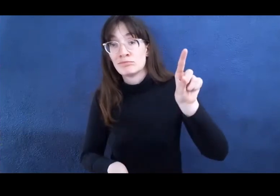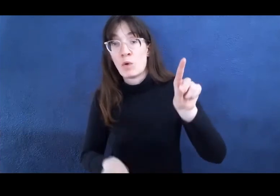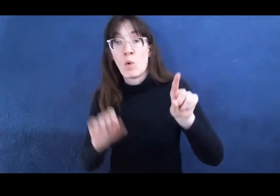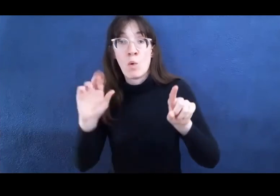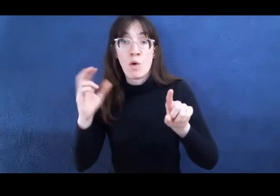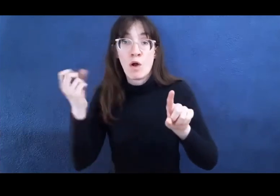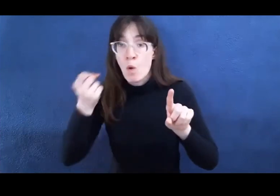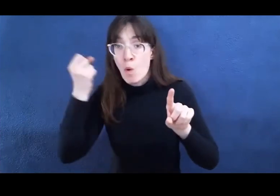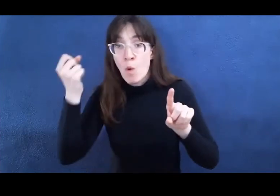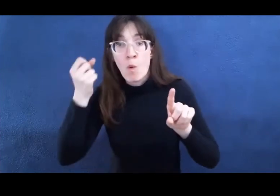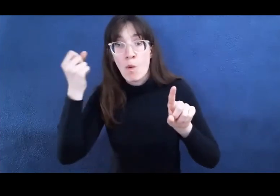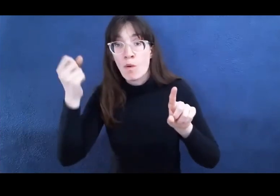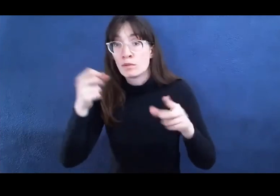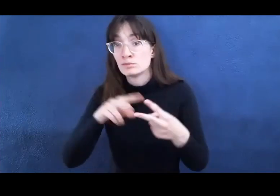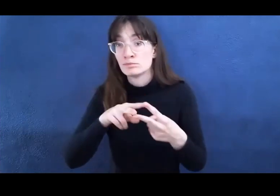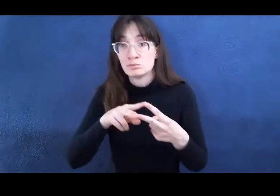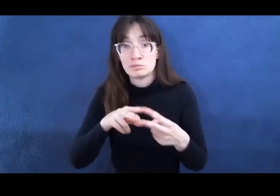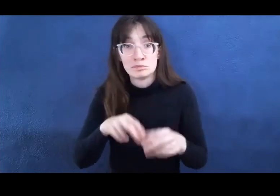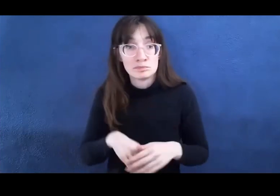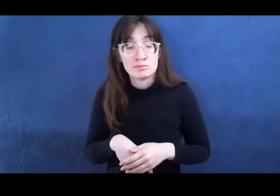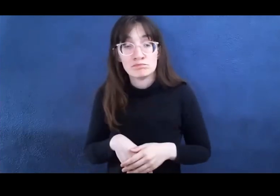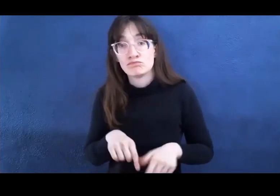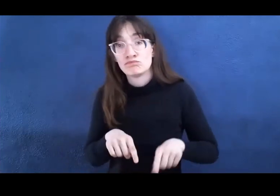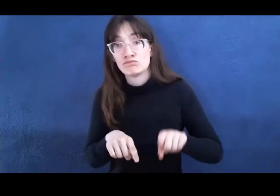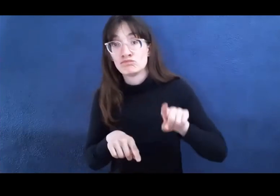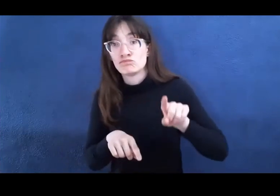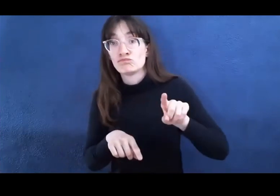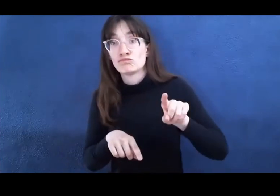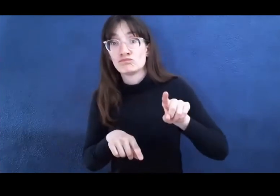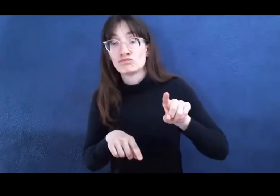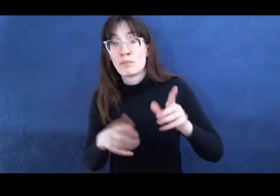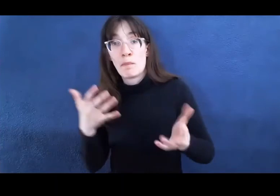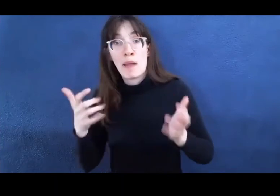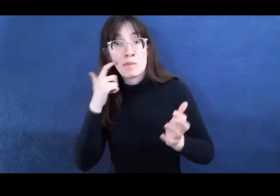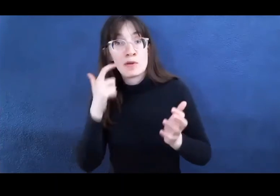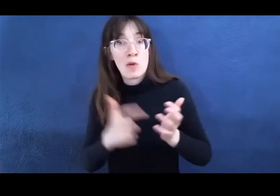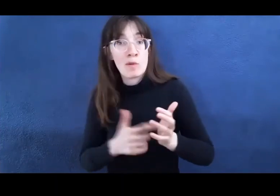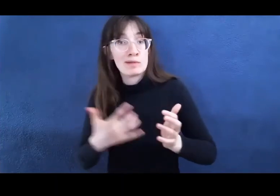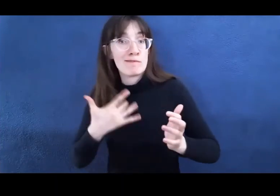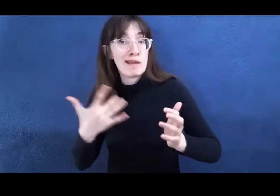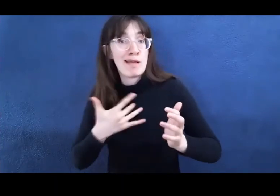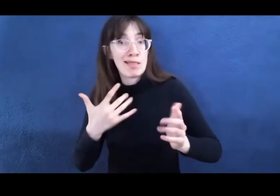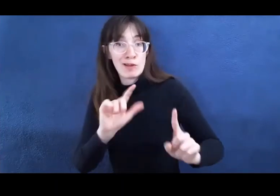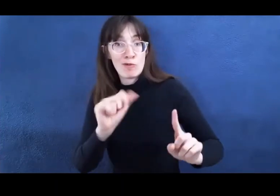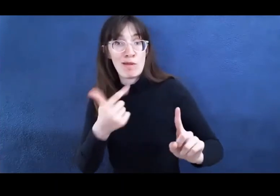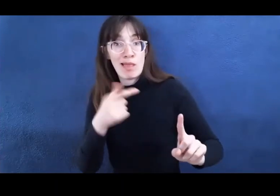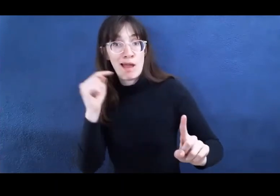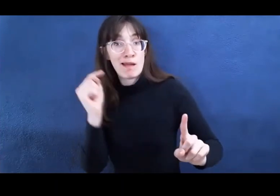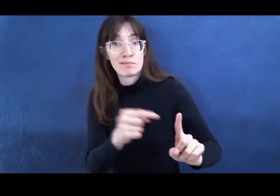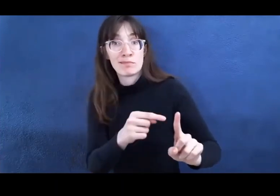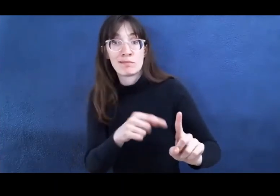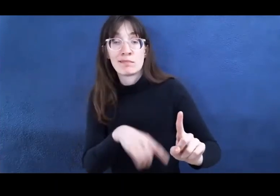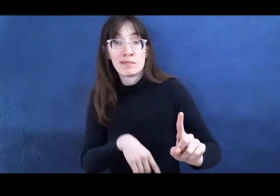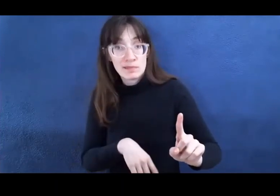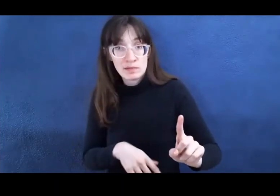Wherever you are, you might notice sensation in your leg, possibly from your muscles engaging.